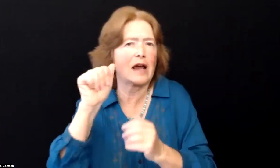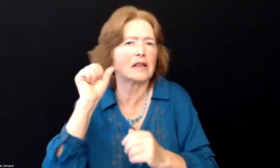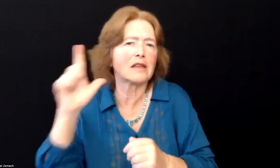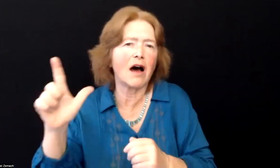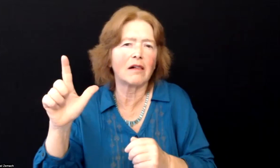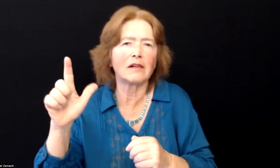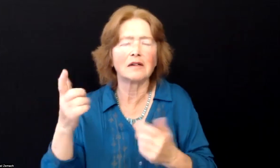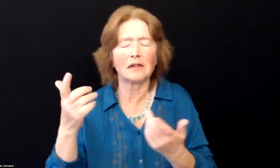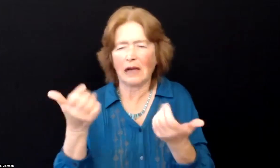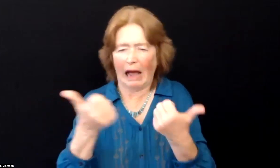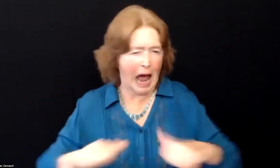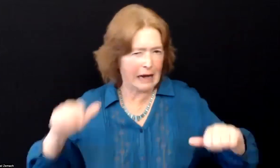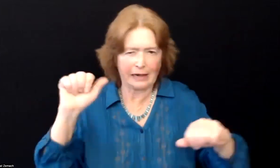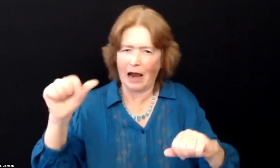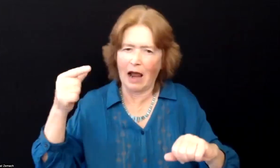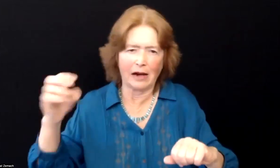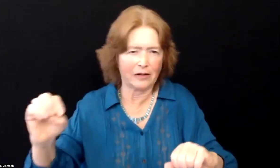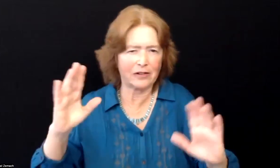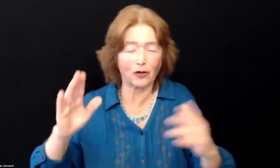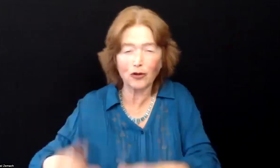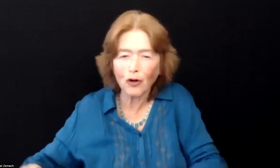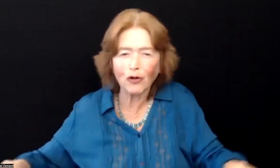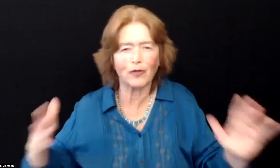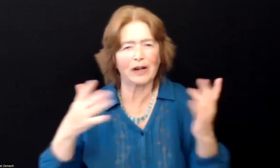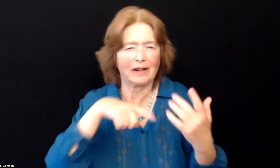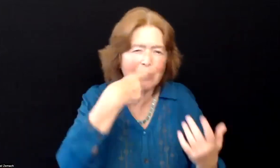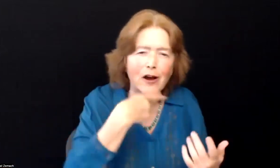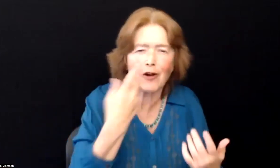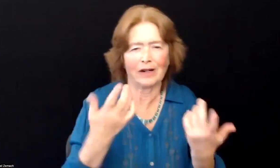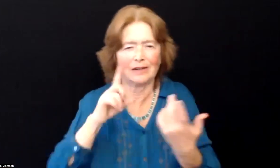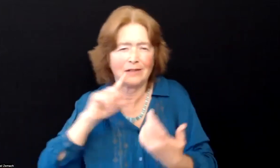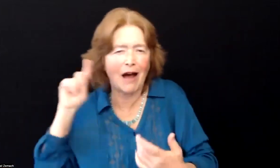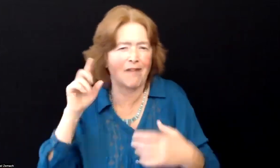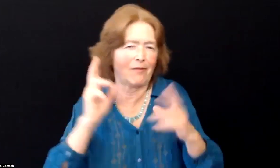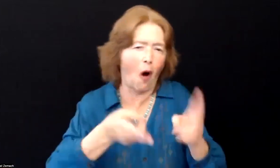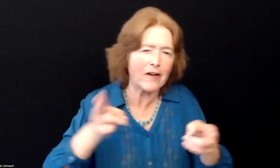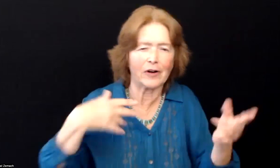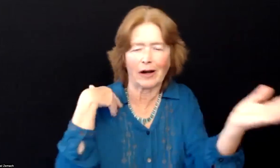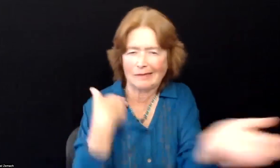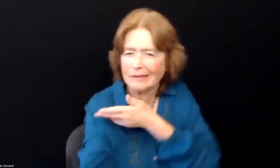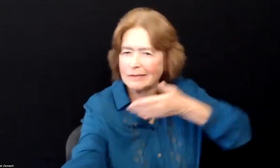Sign Language at any age, hearing, deaf, hard of hearing, whatever,